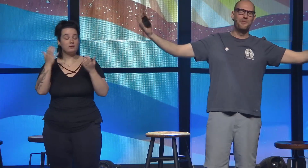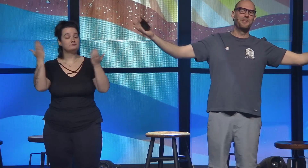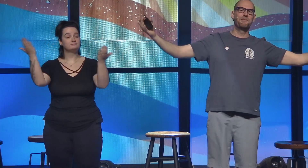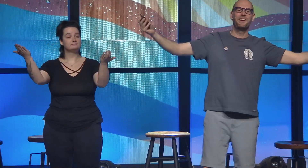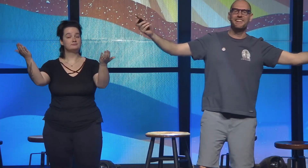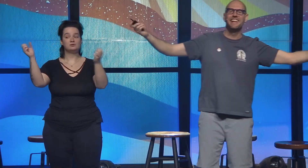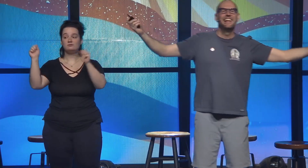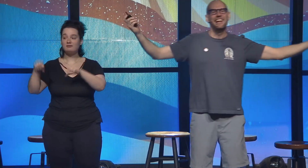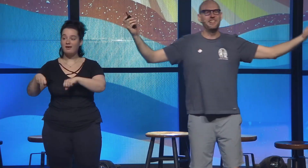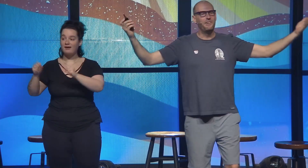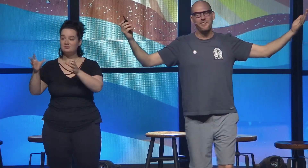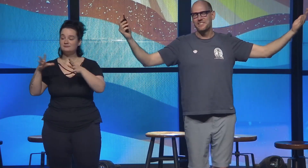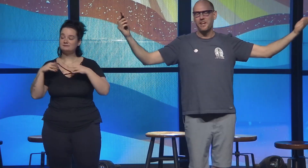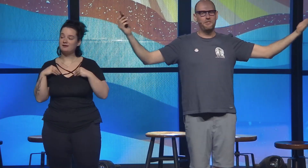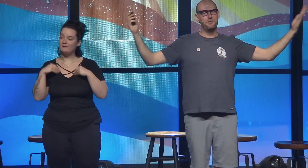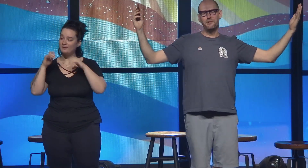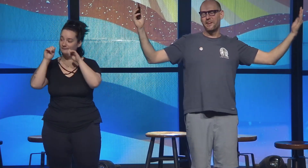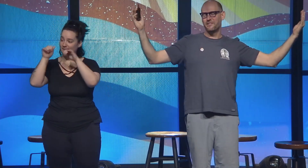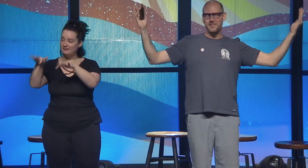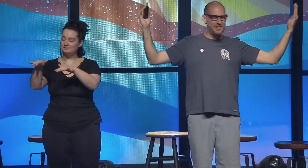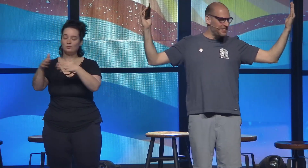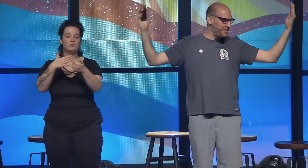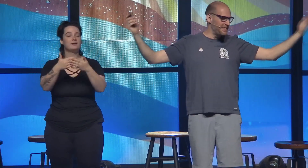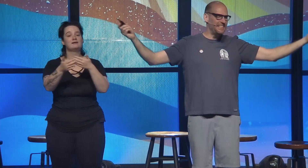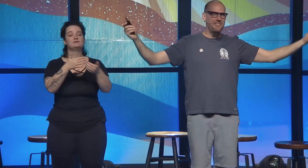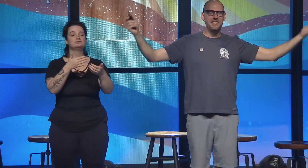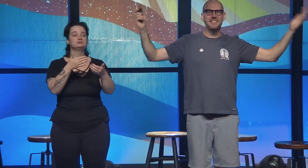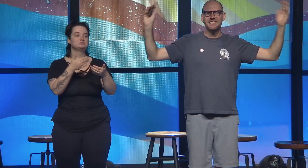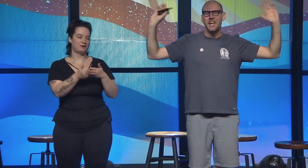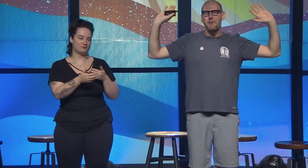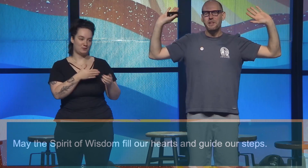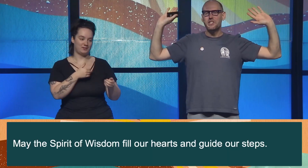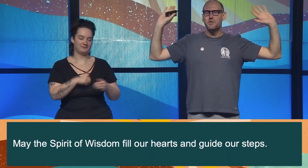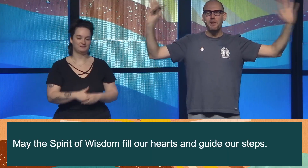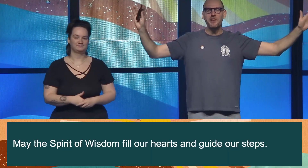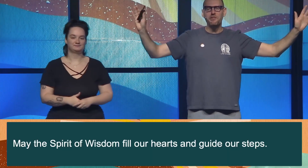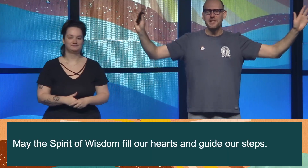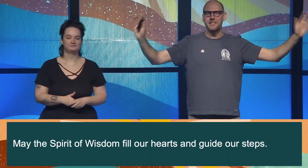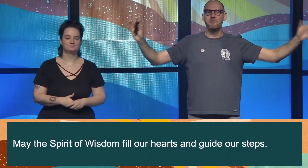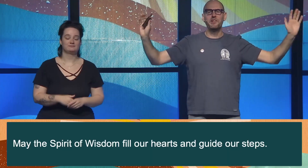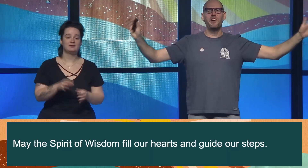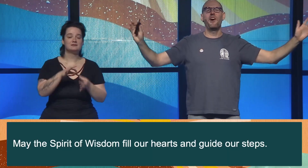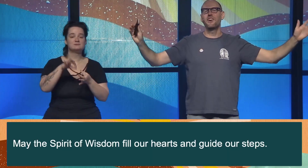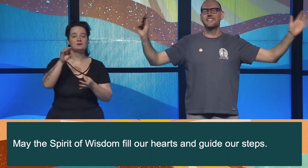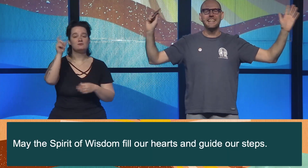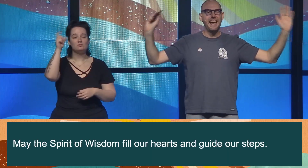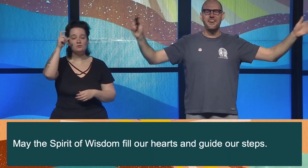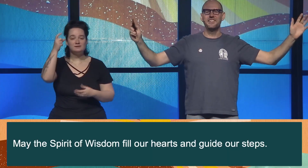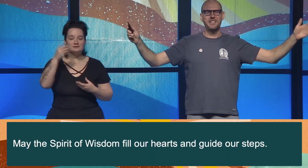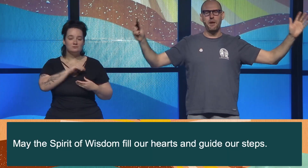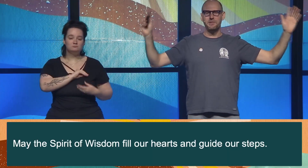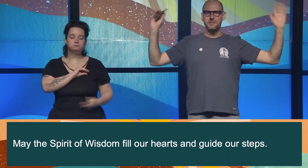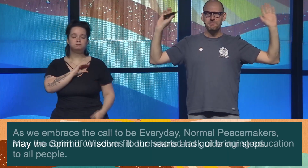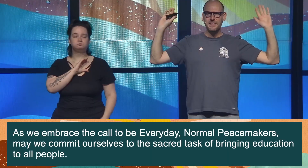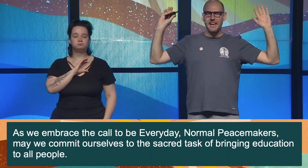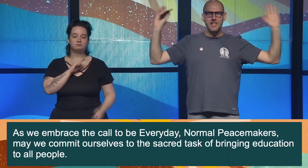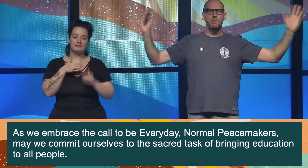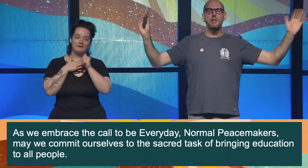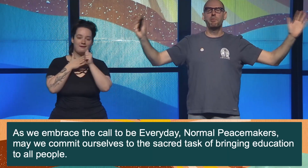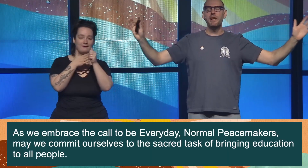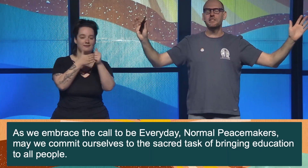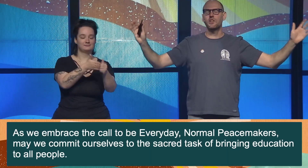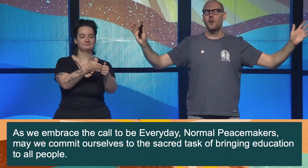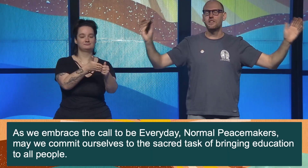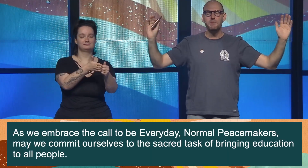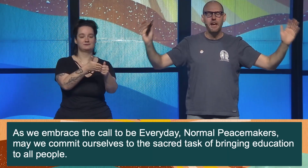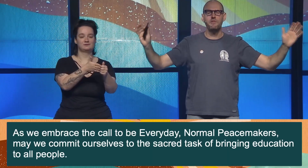for you, don't worry about it. Whatever's comfortable, whatever, just to receive this. May the Spirit of wisdom fill our hearts and guide our steps. And as